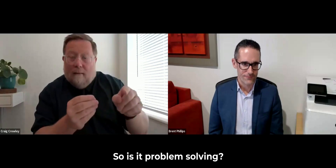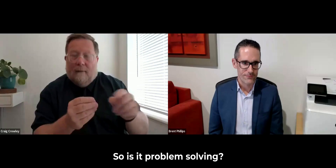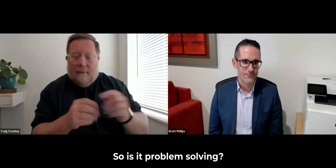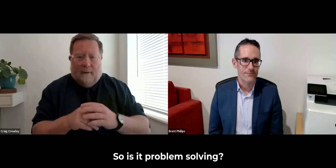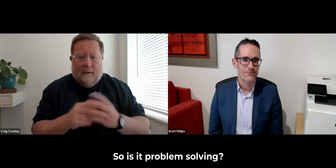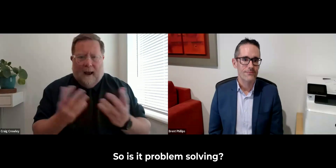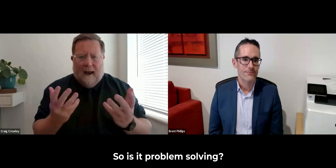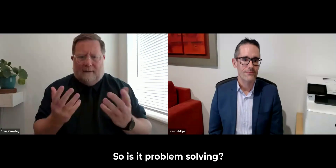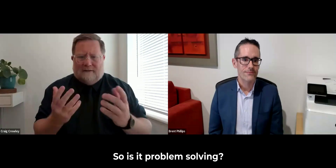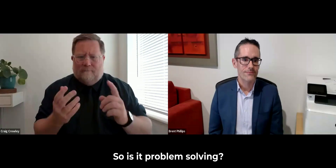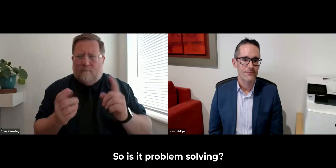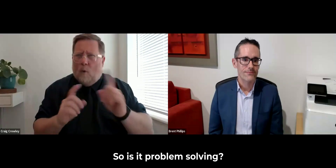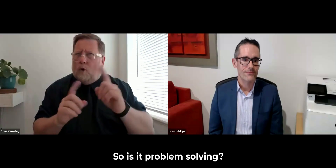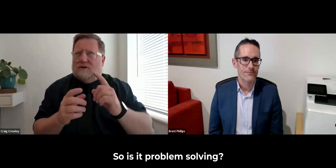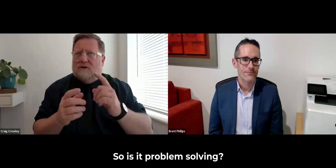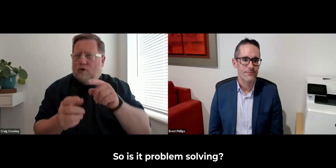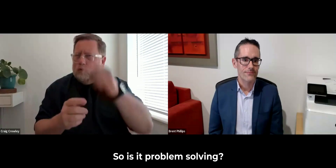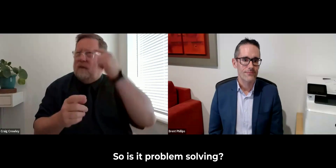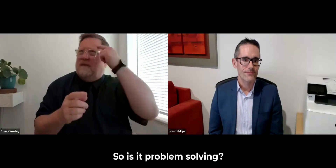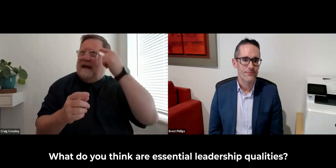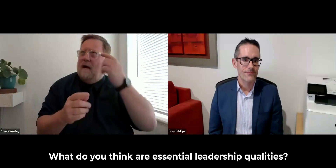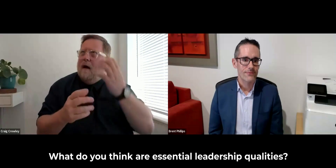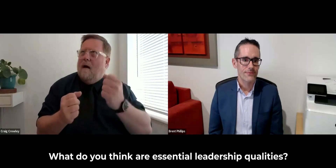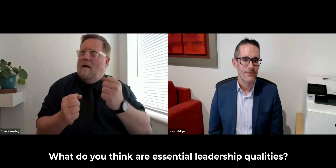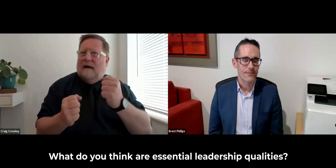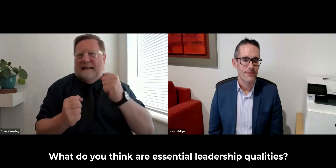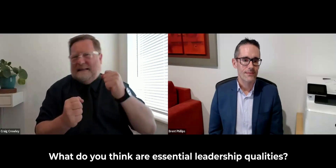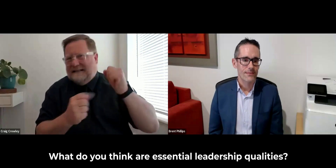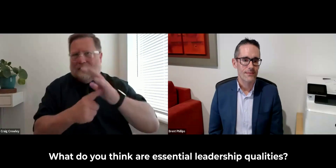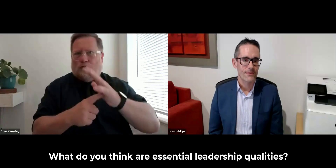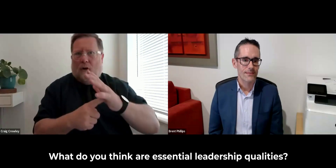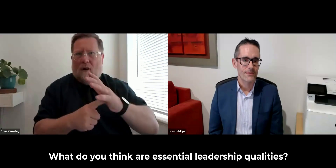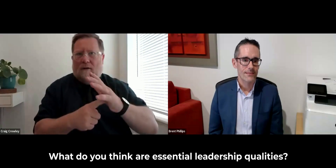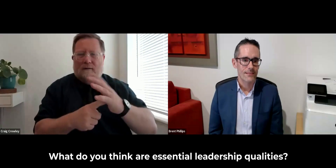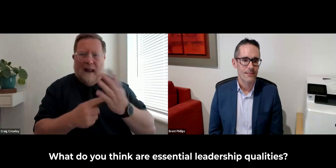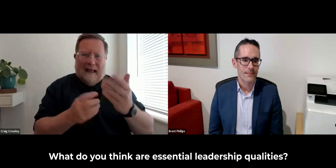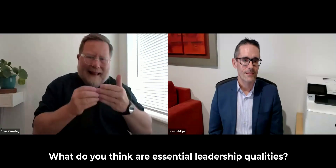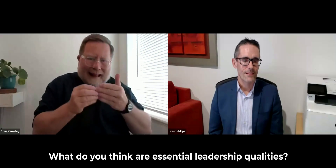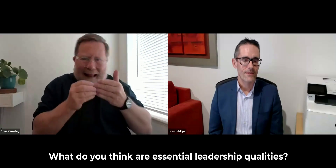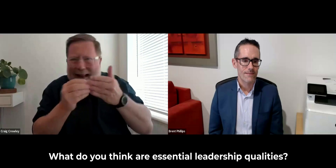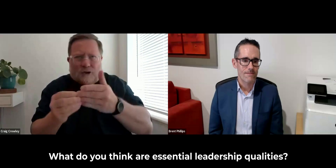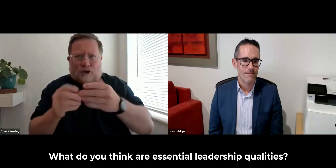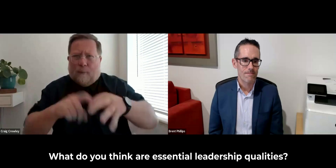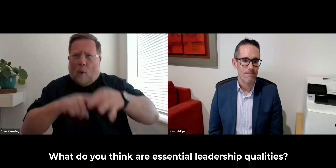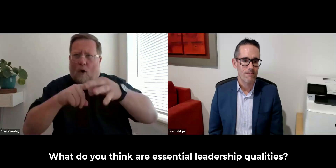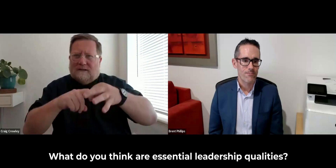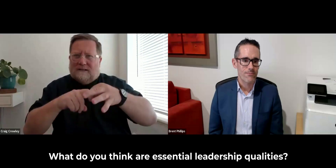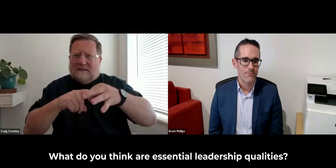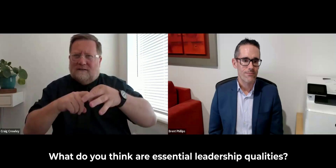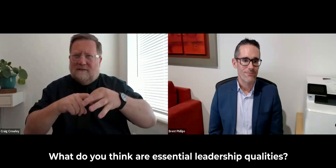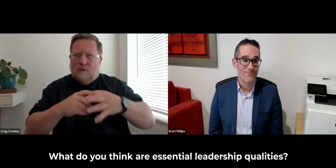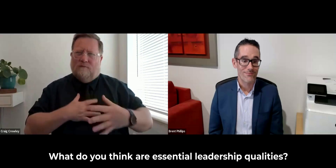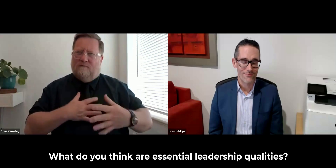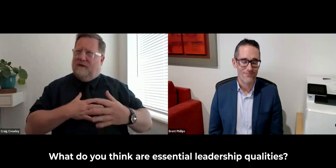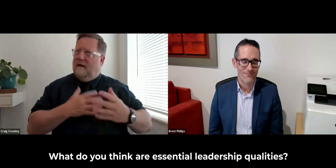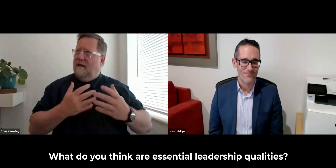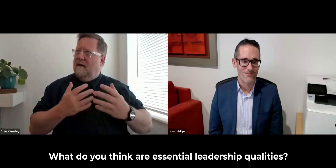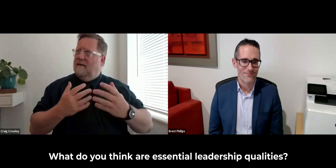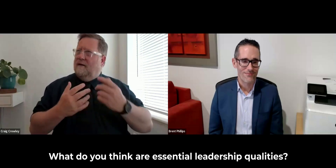So is it problem solving? What do you think are essential leadership